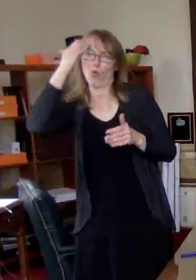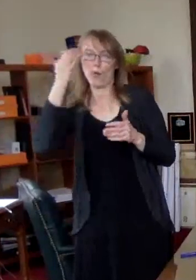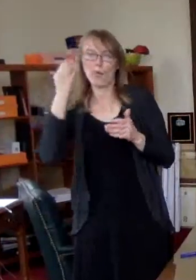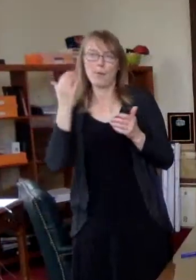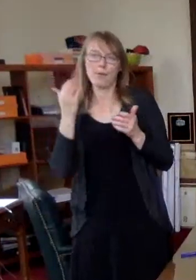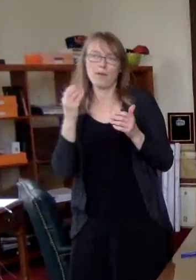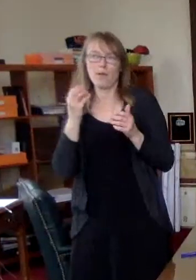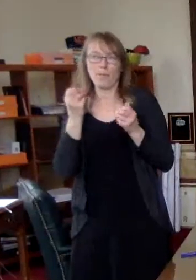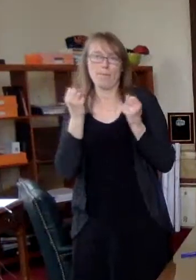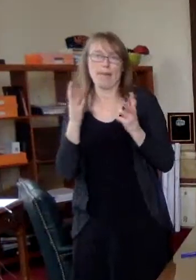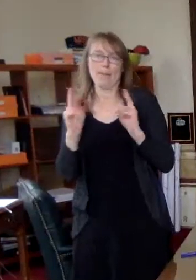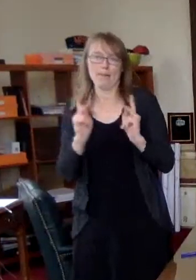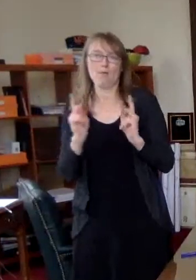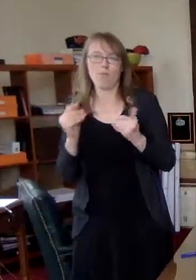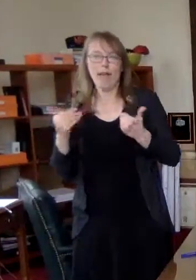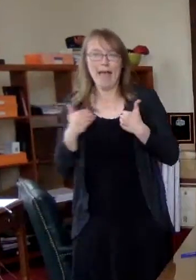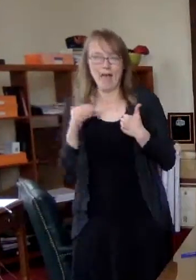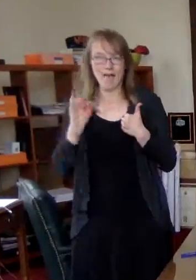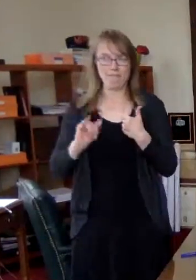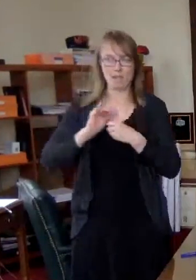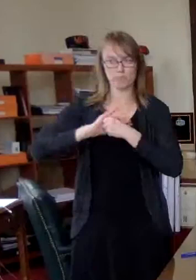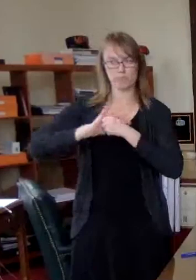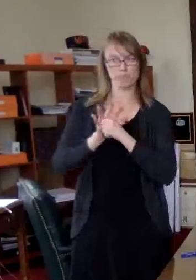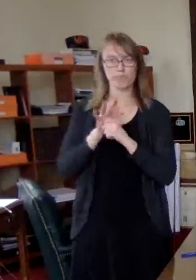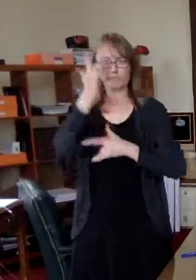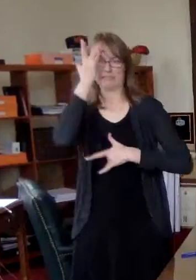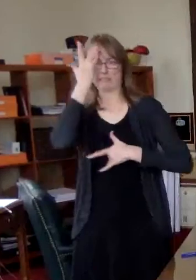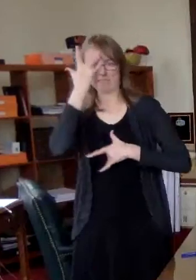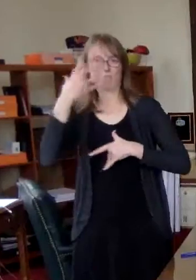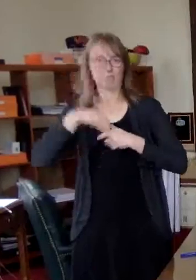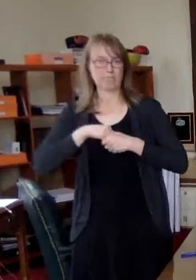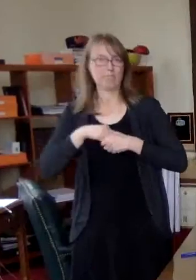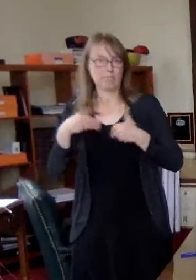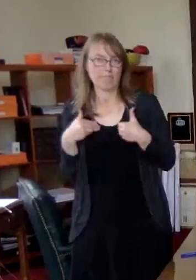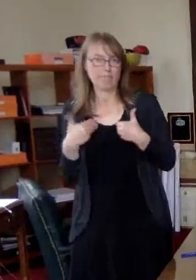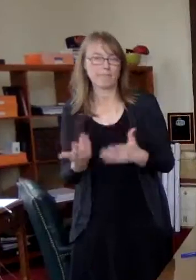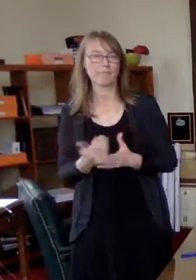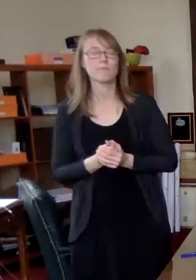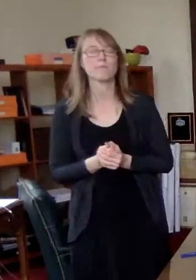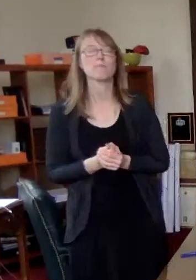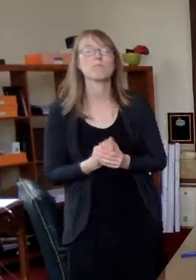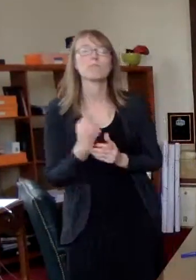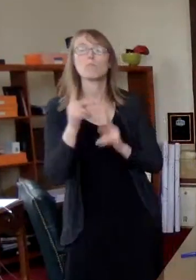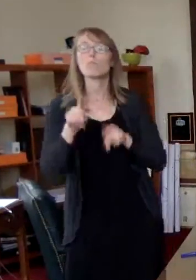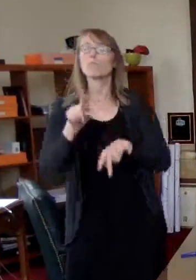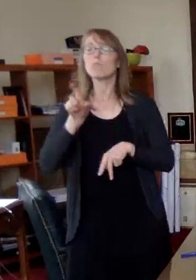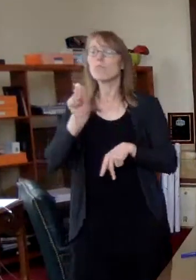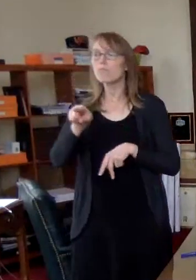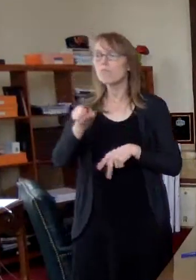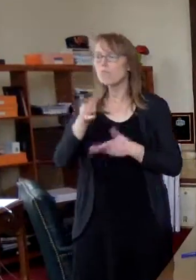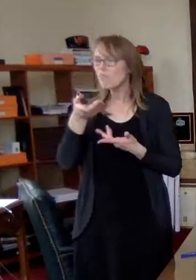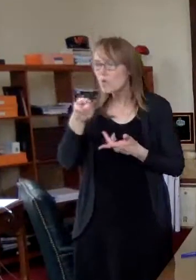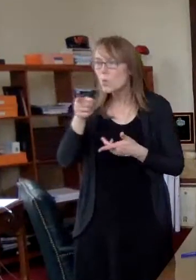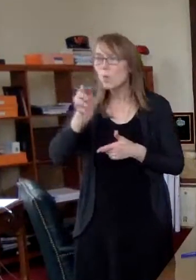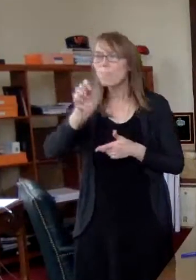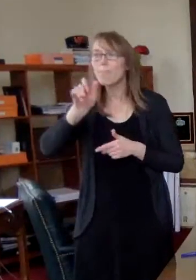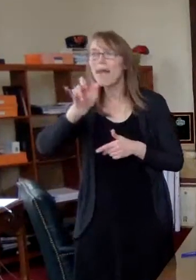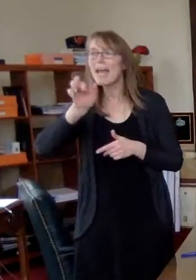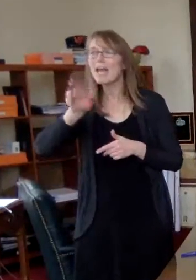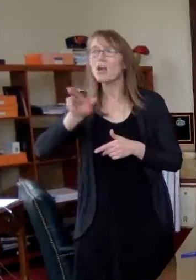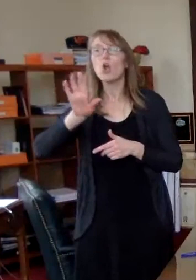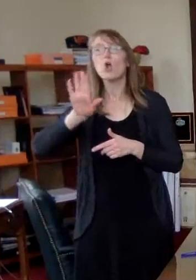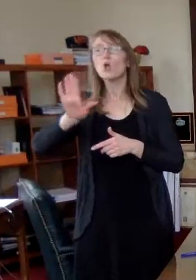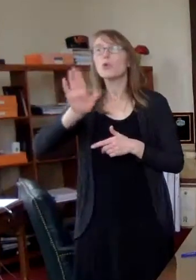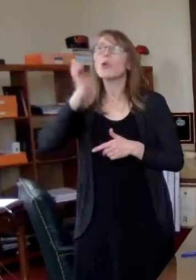Dennis Gord wants to know, how, as our leader and as the mayor, how has your daily life changed? We see